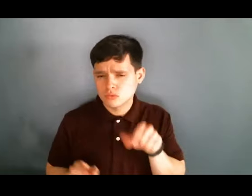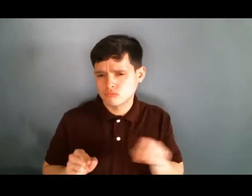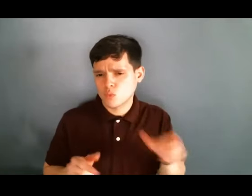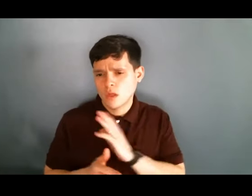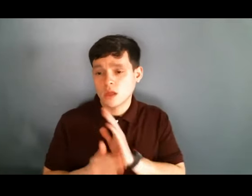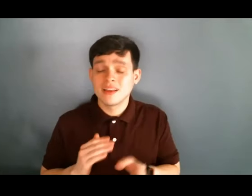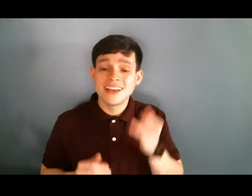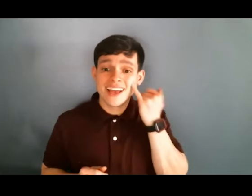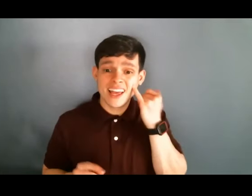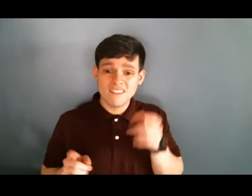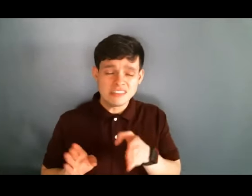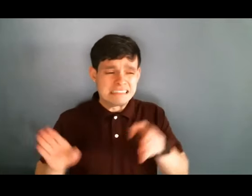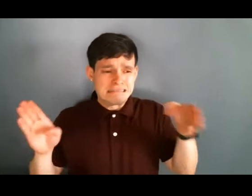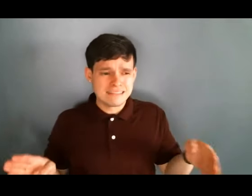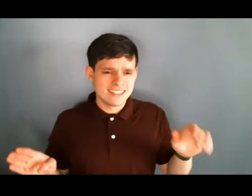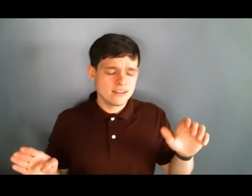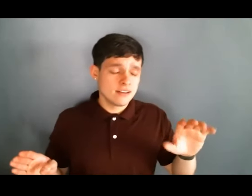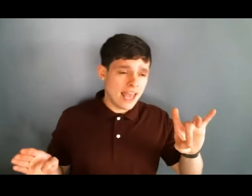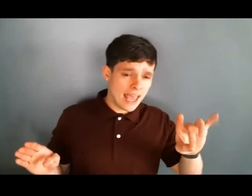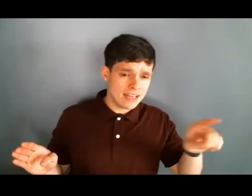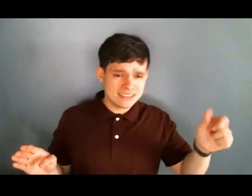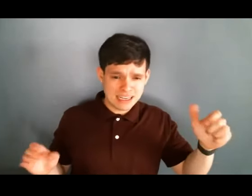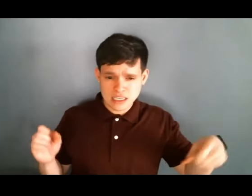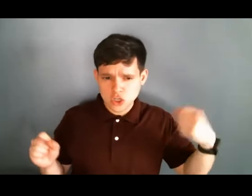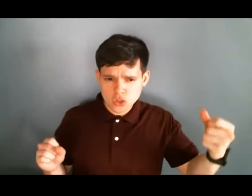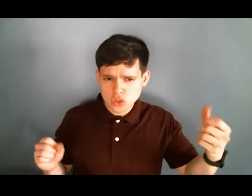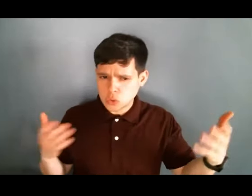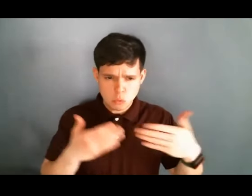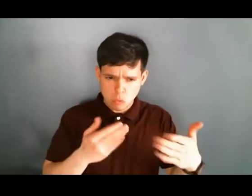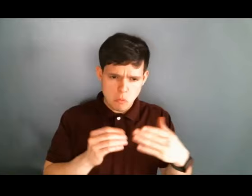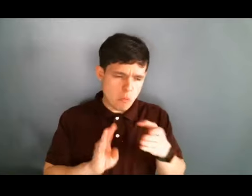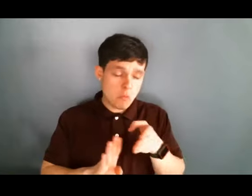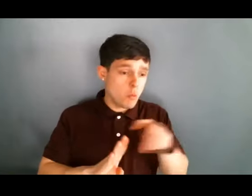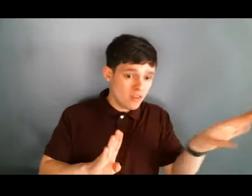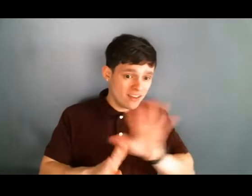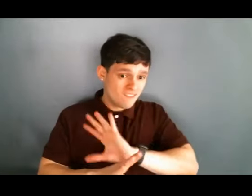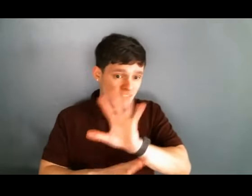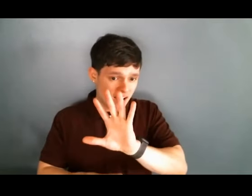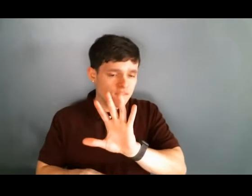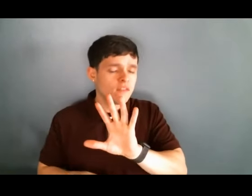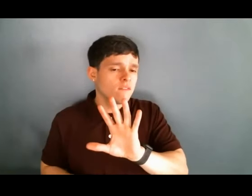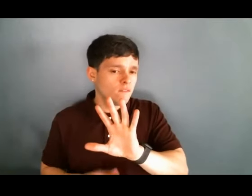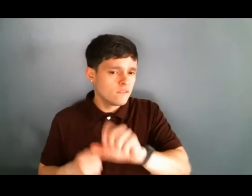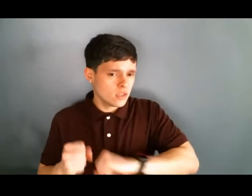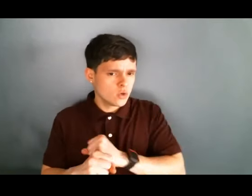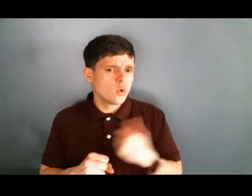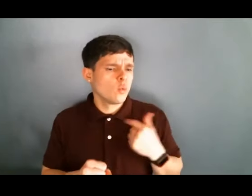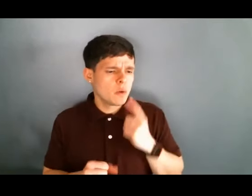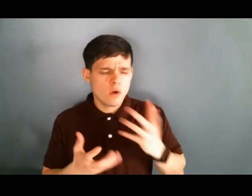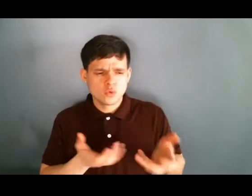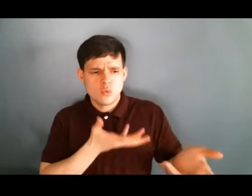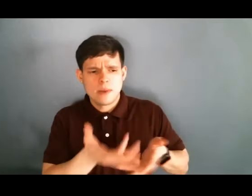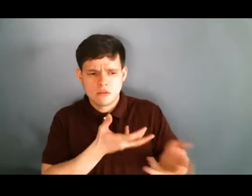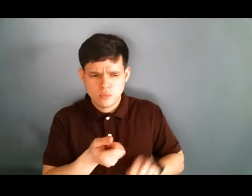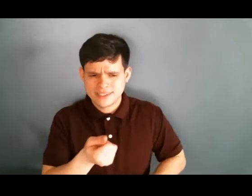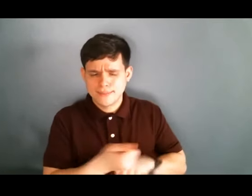longer timeline though, you can always contact us and we really work with you to make sure that you're supported for as long as you